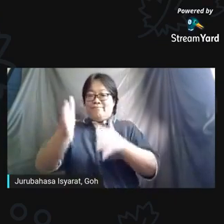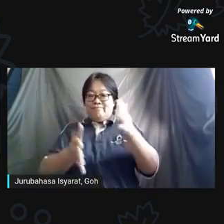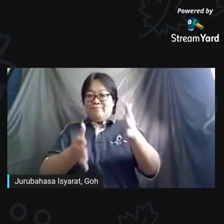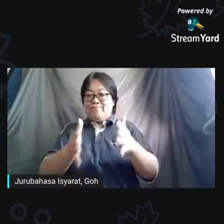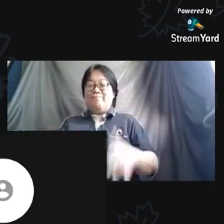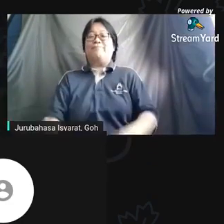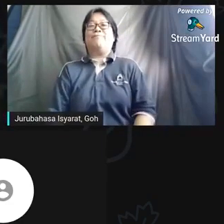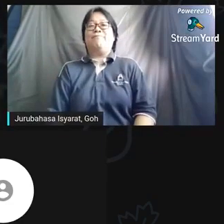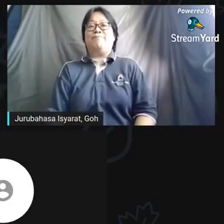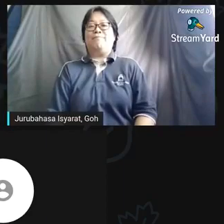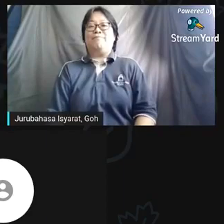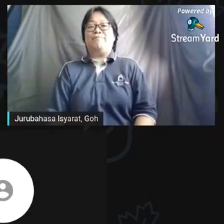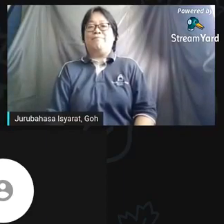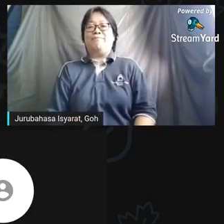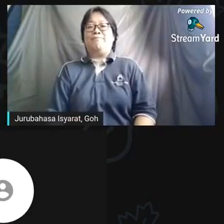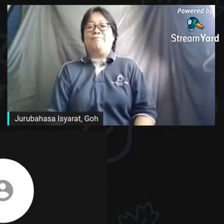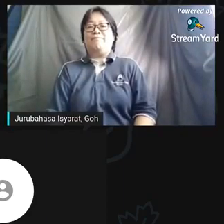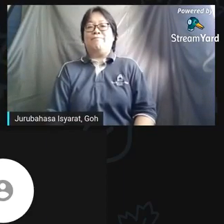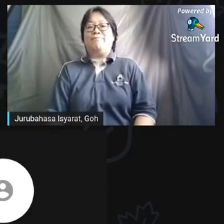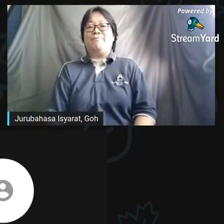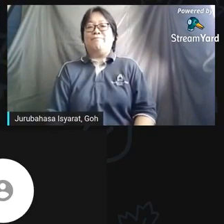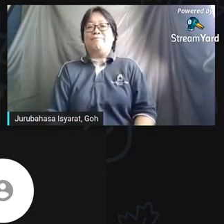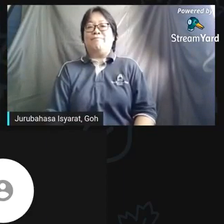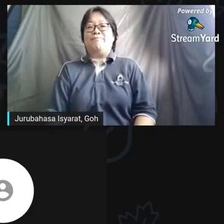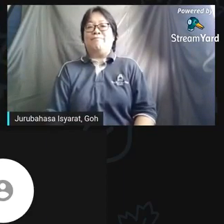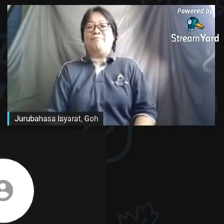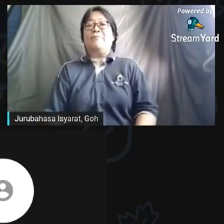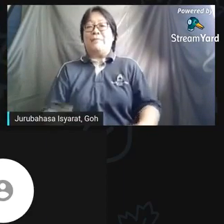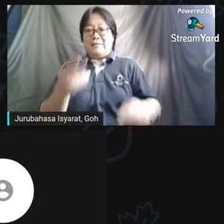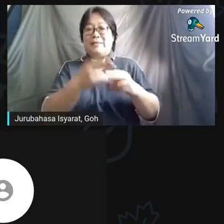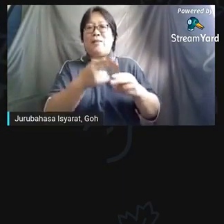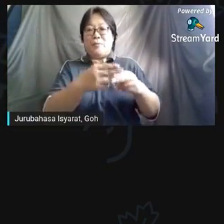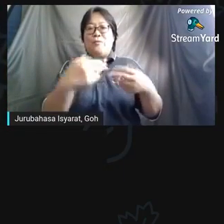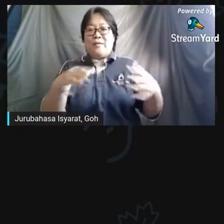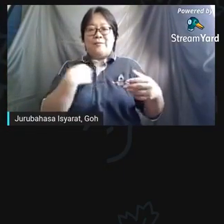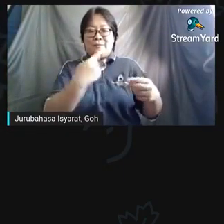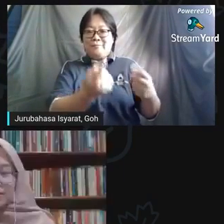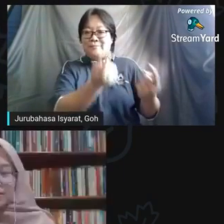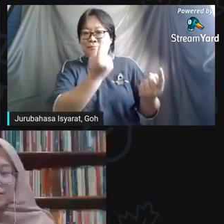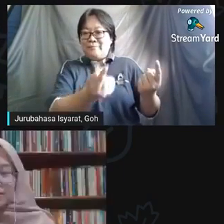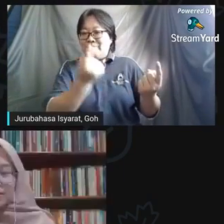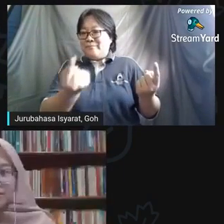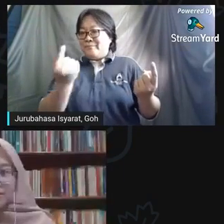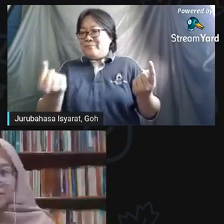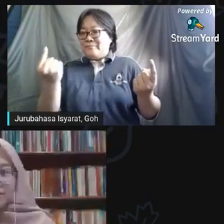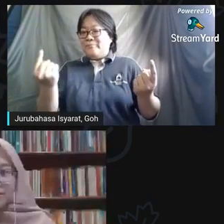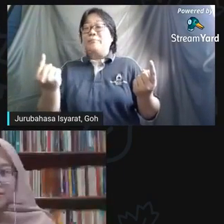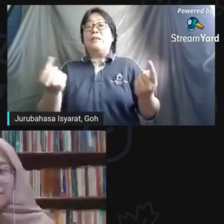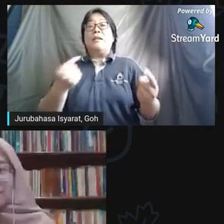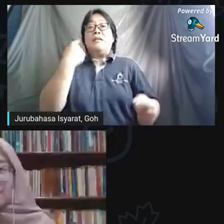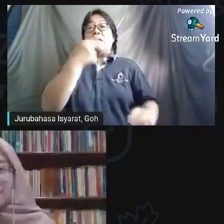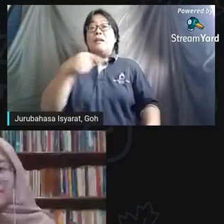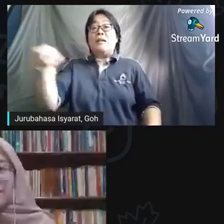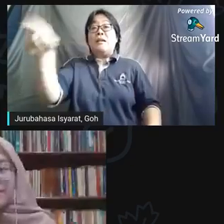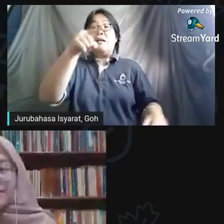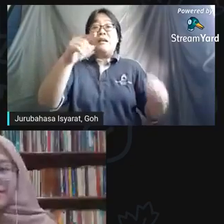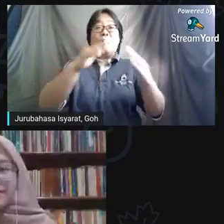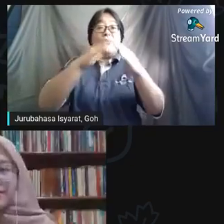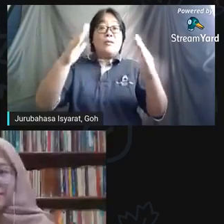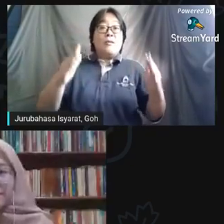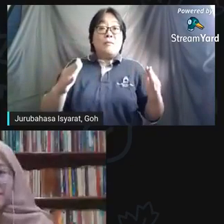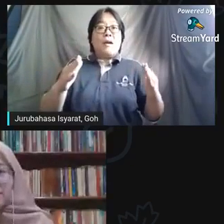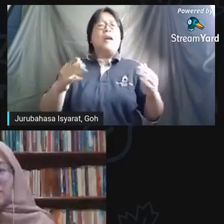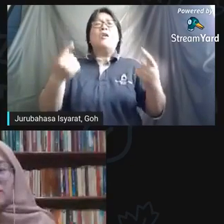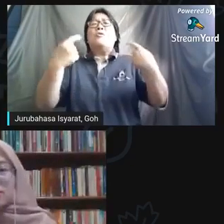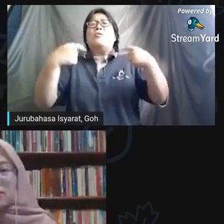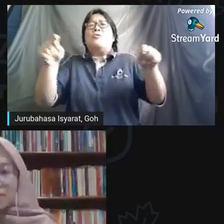So I think we can have those people on screen right now. And for those of you at home, you can also try and follow